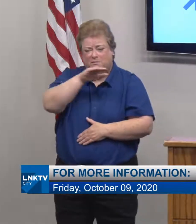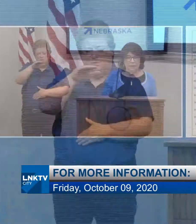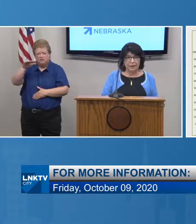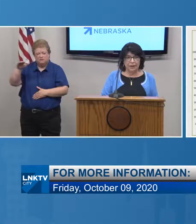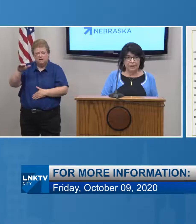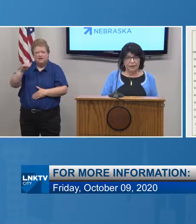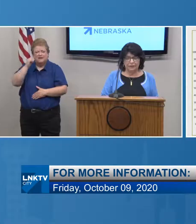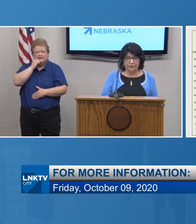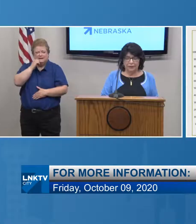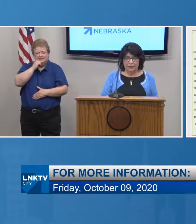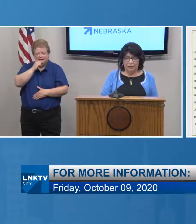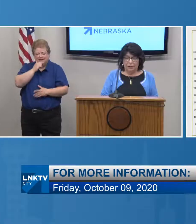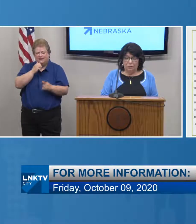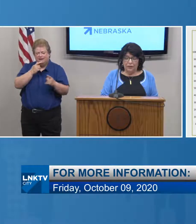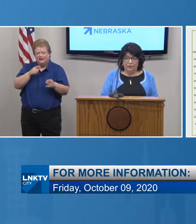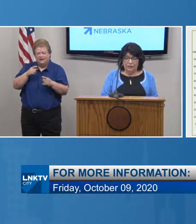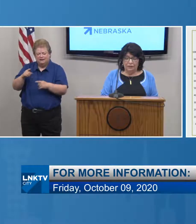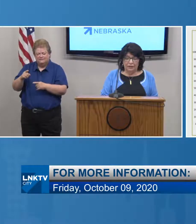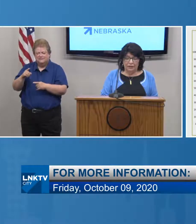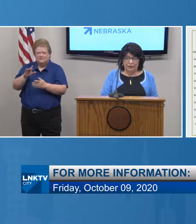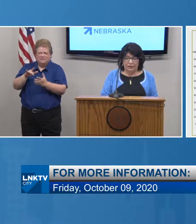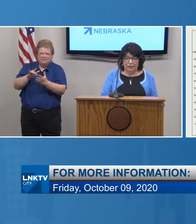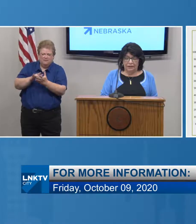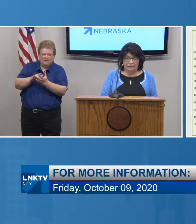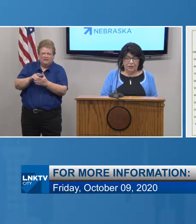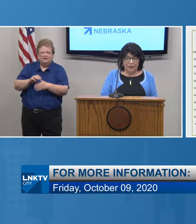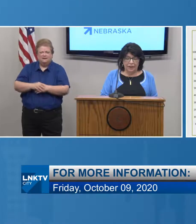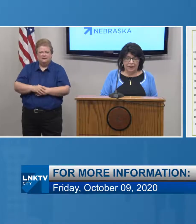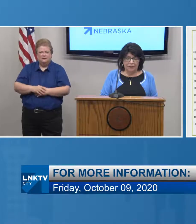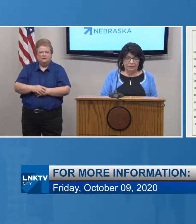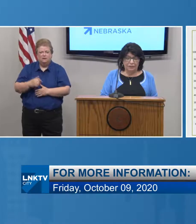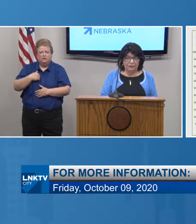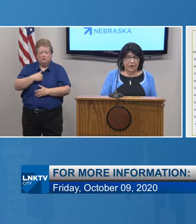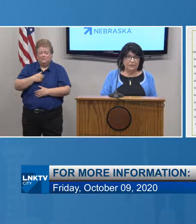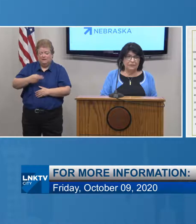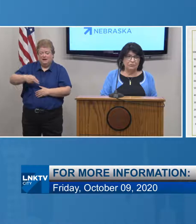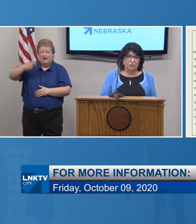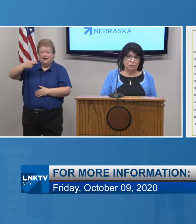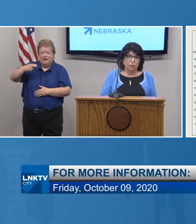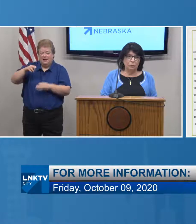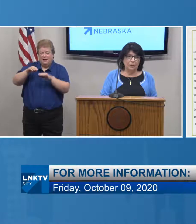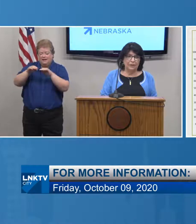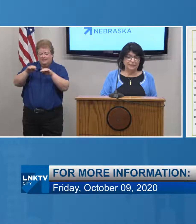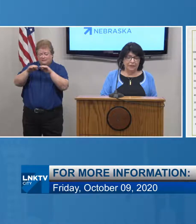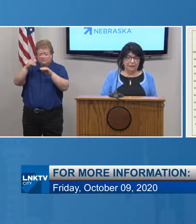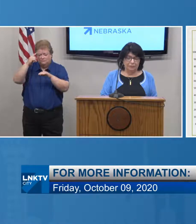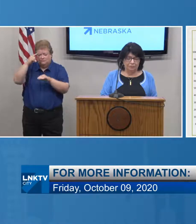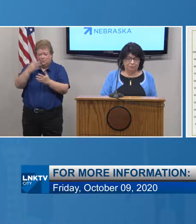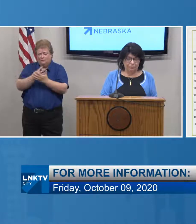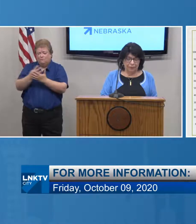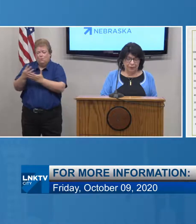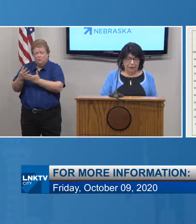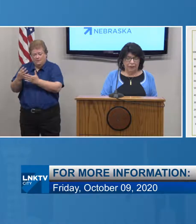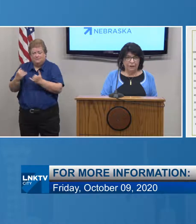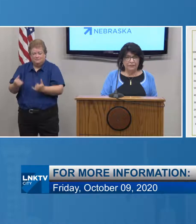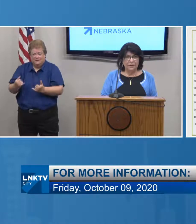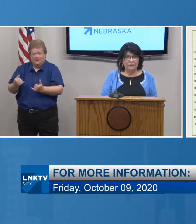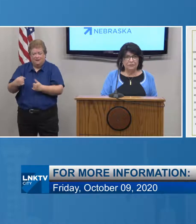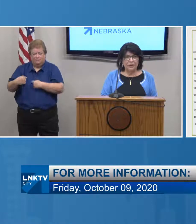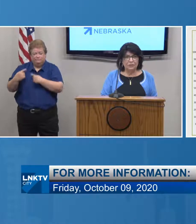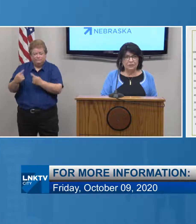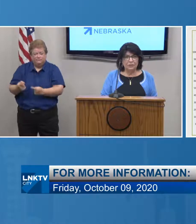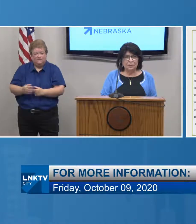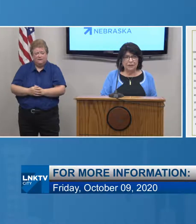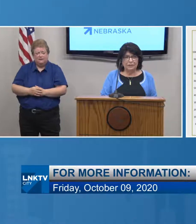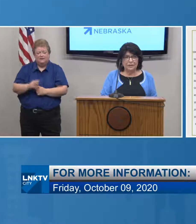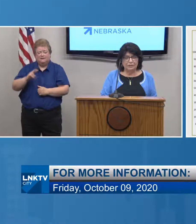in the mid-80s. We have seen these very high levels of cases for 4 weeks now. A second